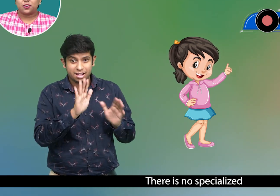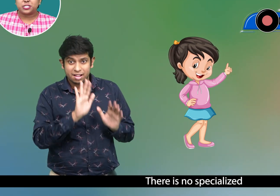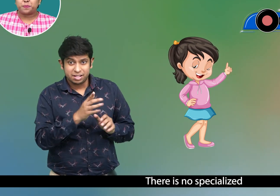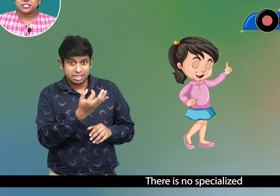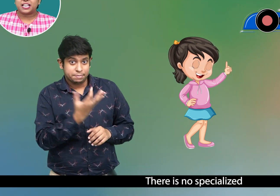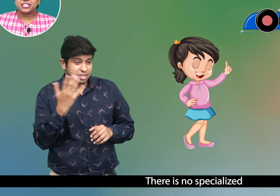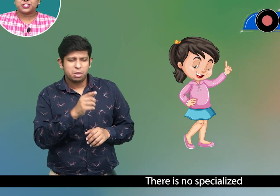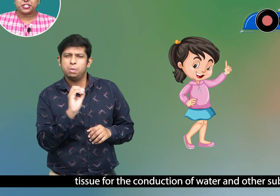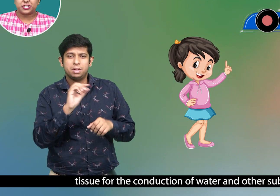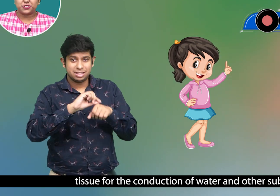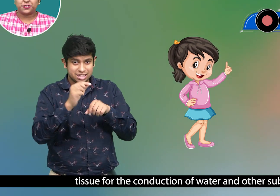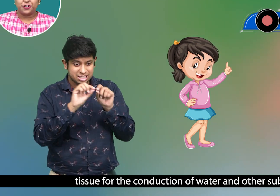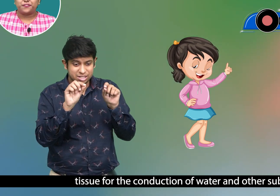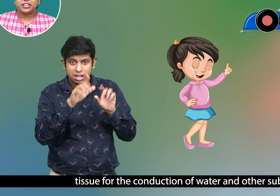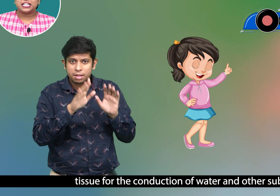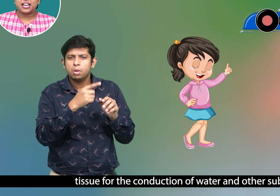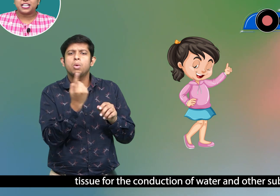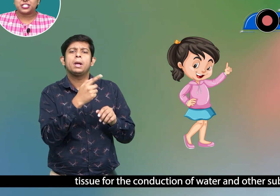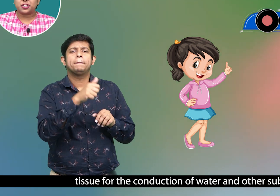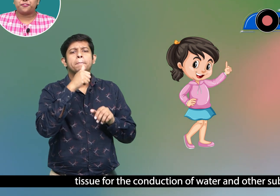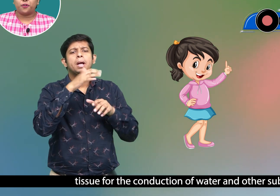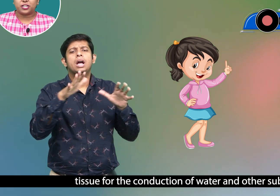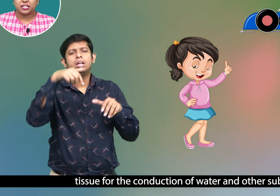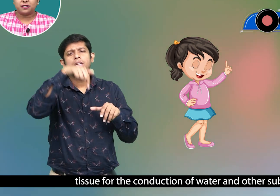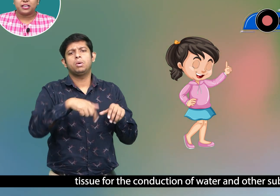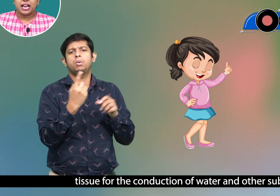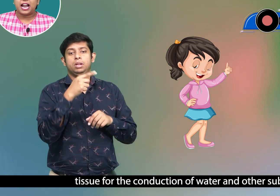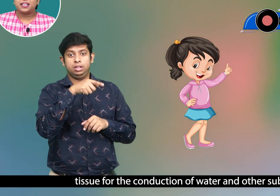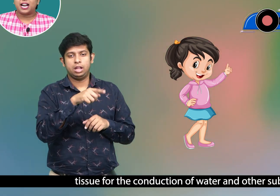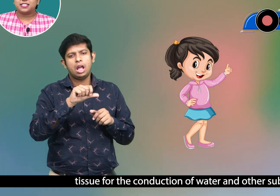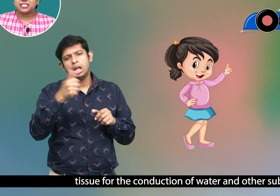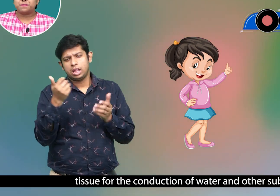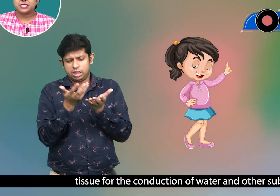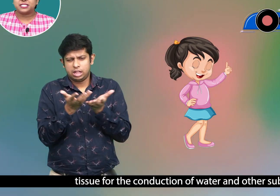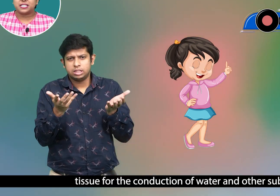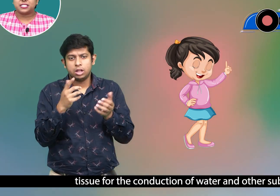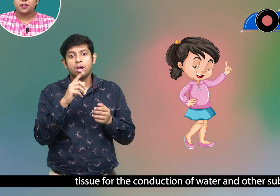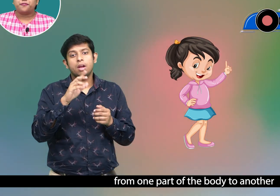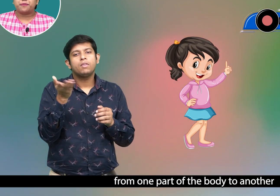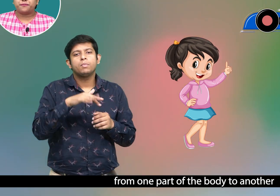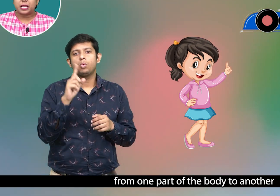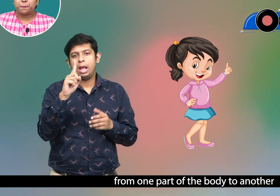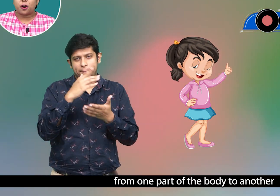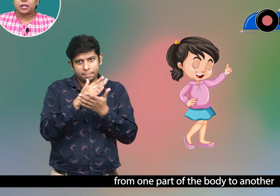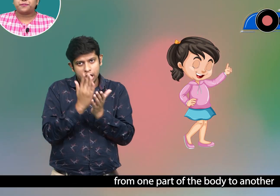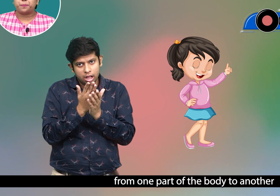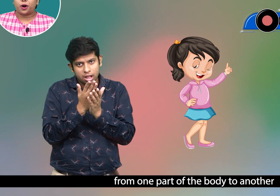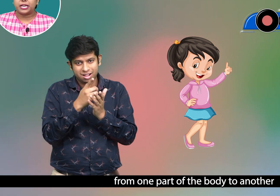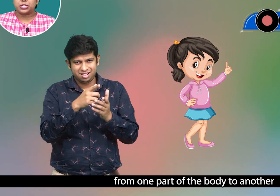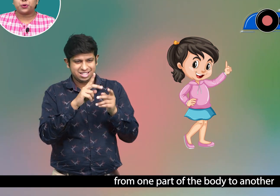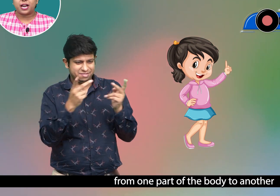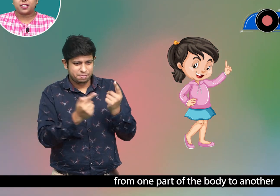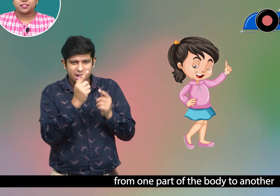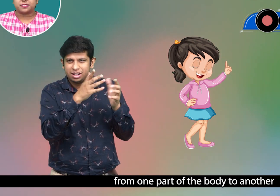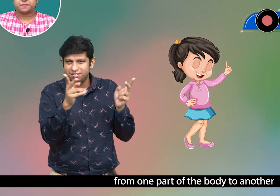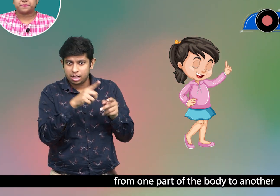There is no specialized tissue for the conduction of water and other substances from one part of the